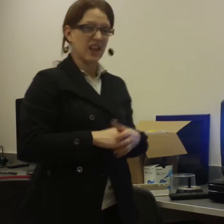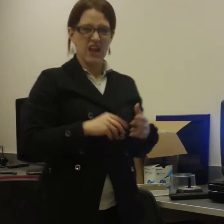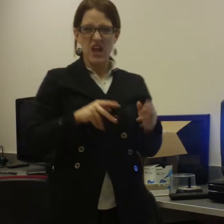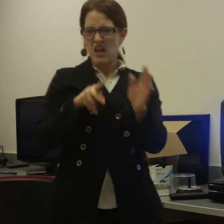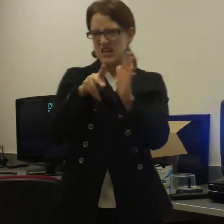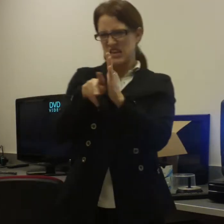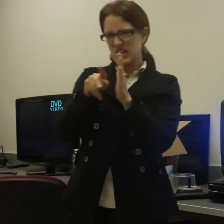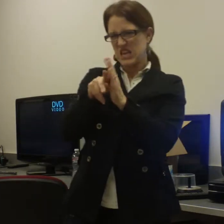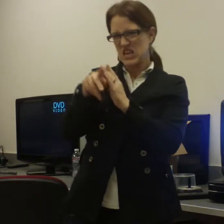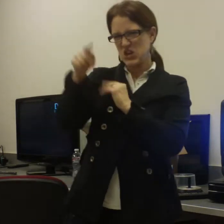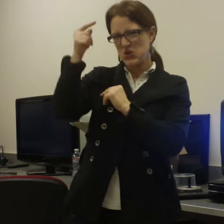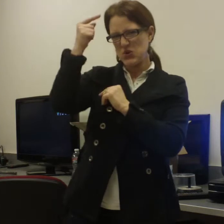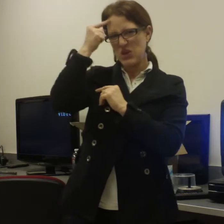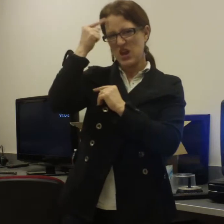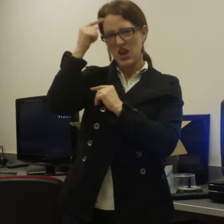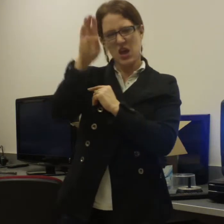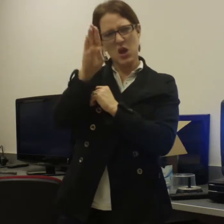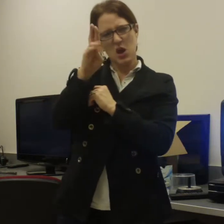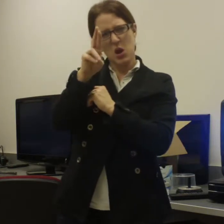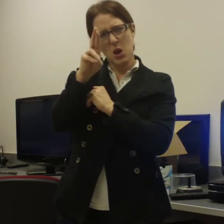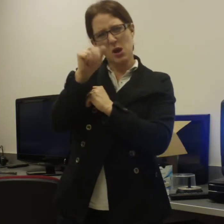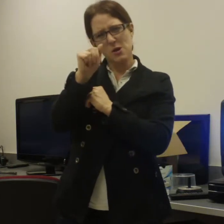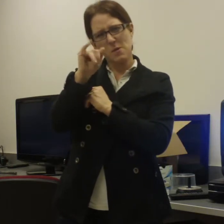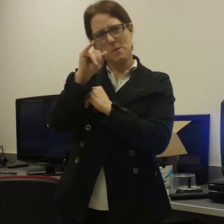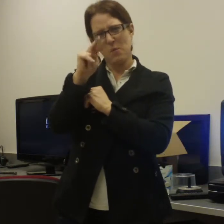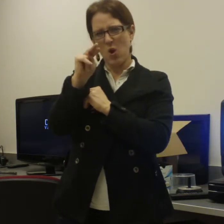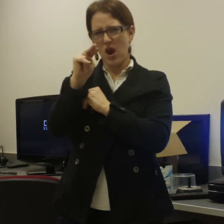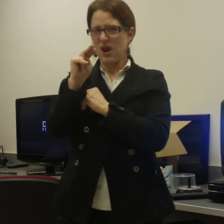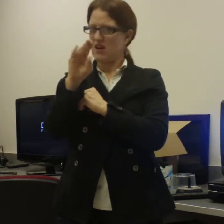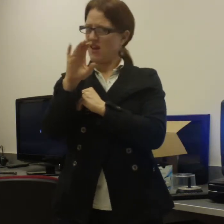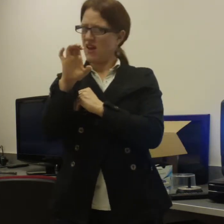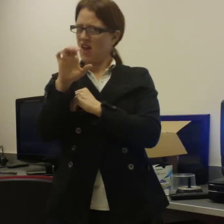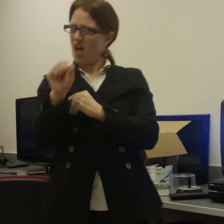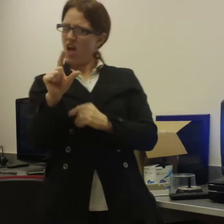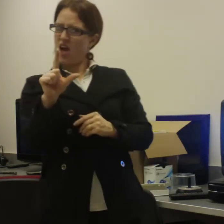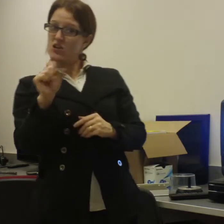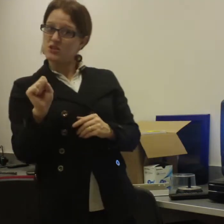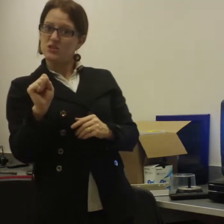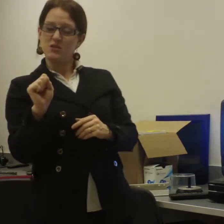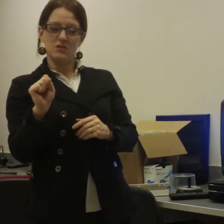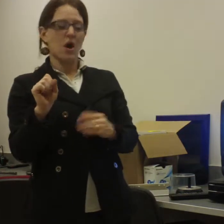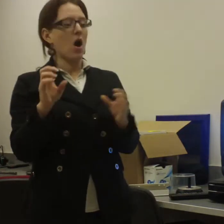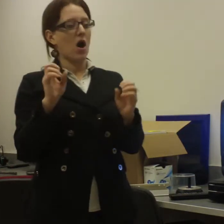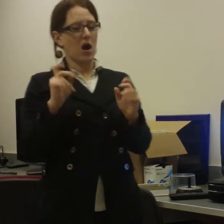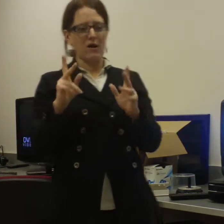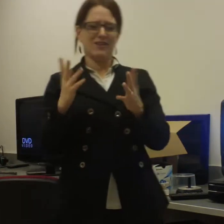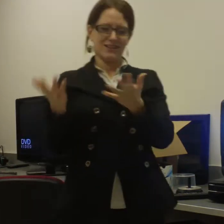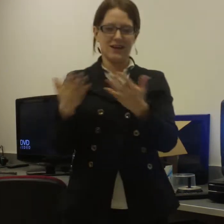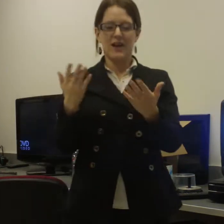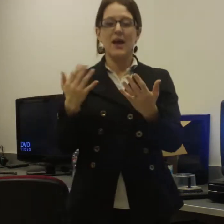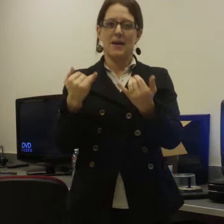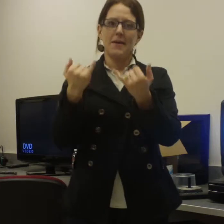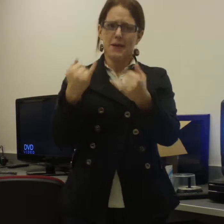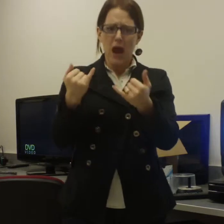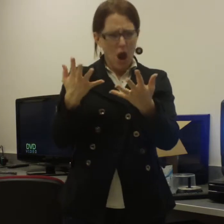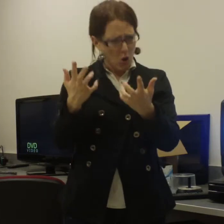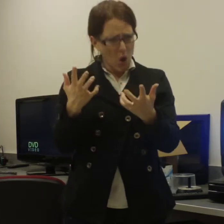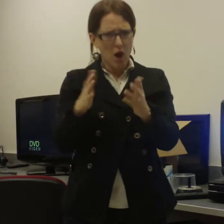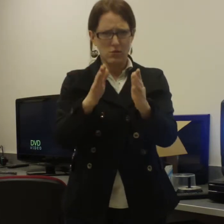Okay, we're going to talk about, now I do want you to open up your books. Okay, and I want you to open up right from the beginning of chapter 10,